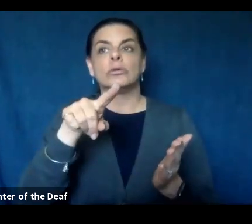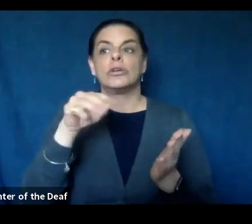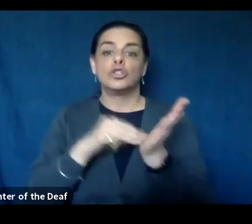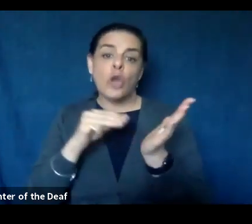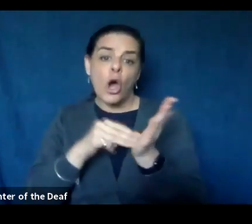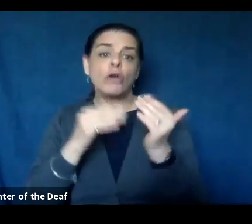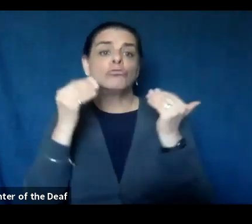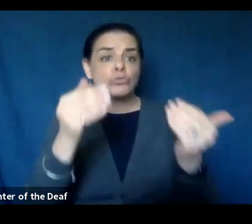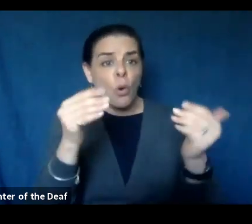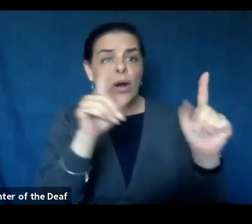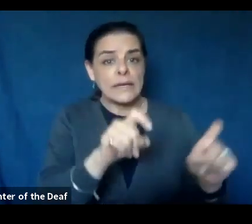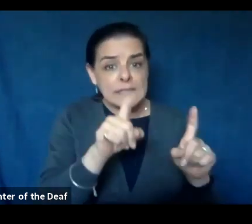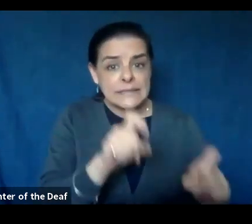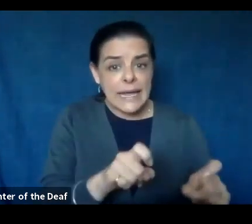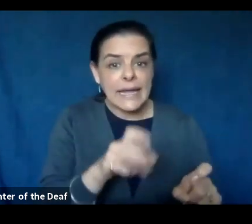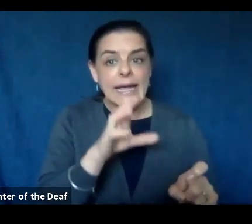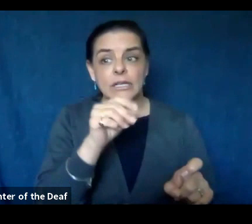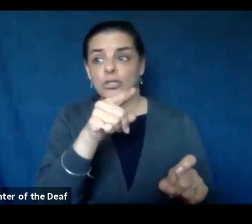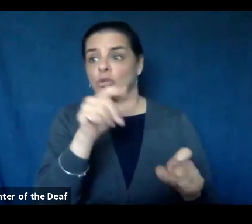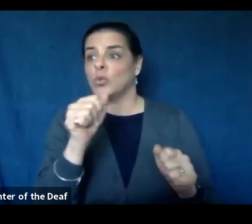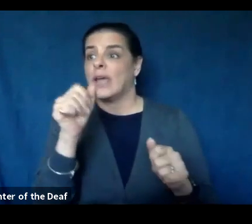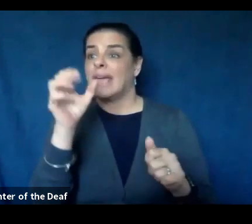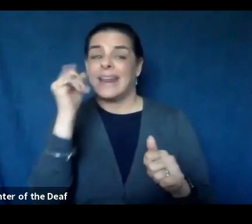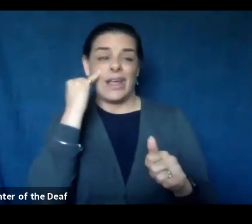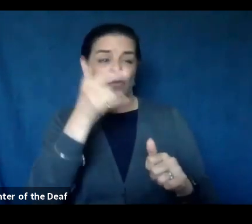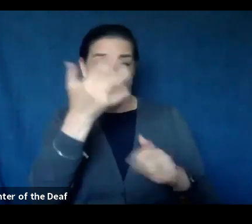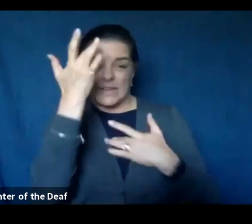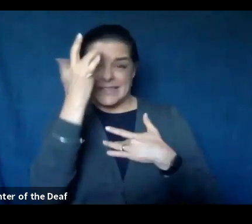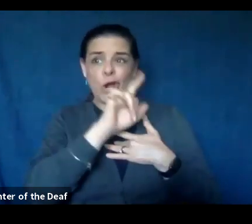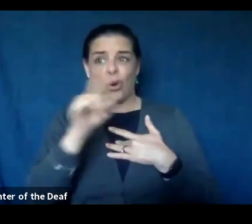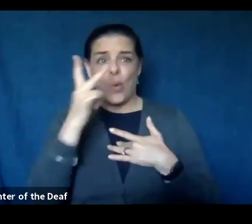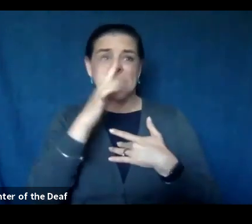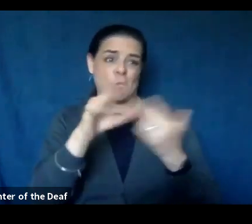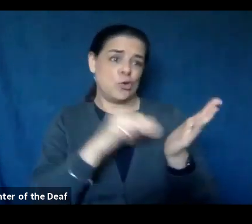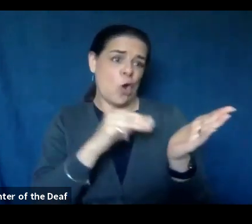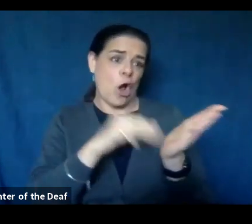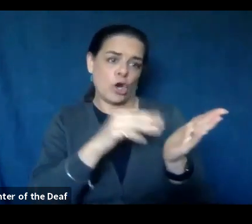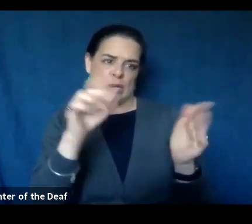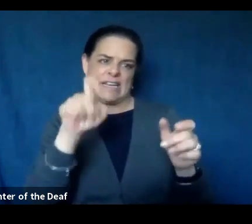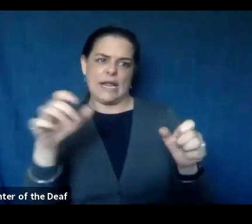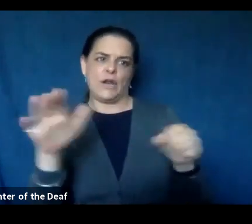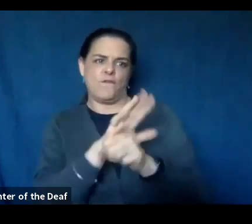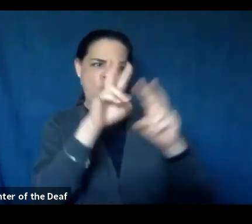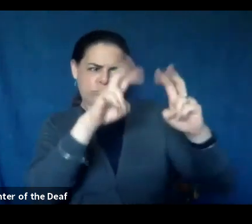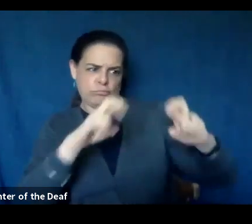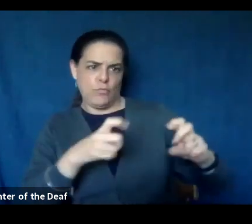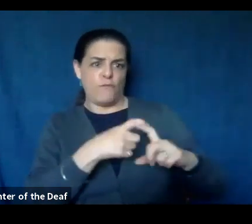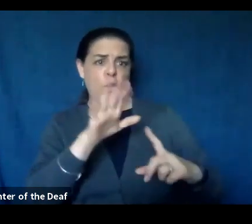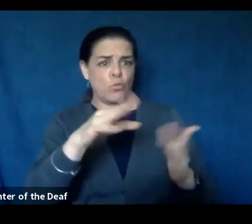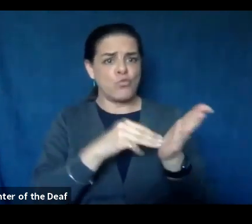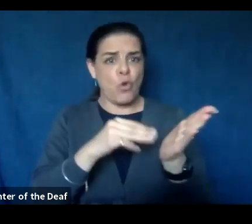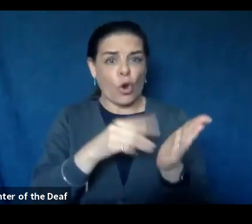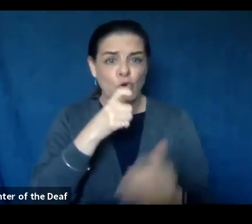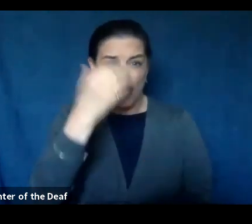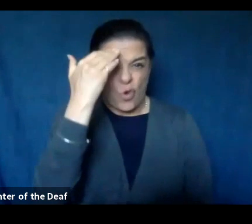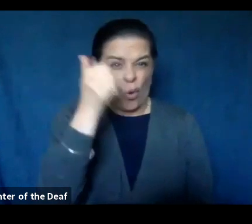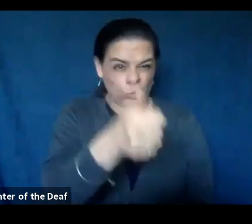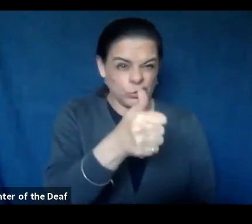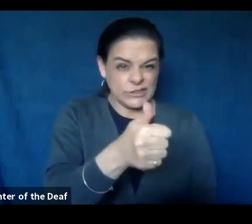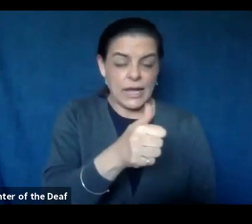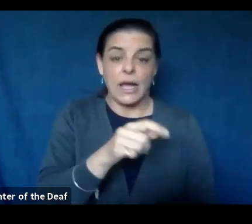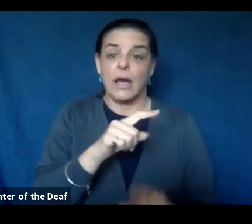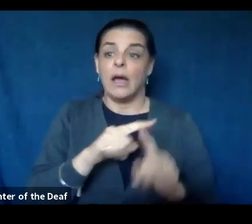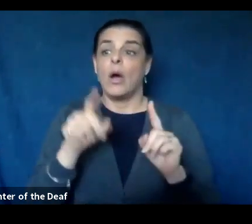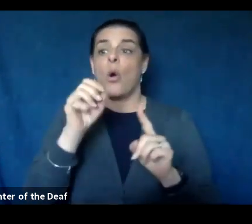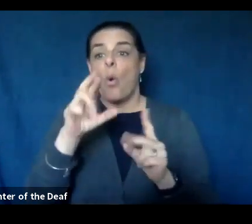do testing, and you seek care with your provider if you're sick, because you really need that full assessment. But they can really help, and with our hospitals